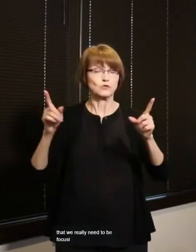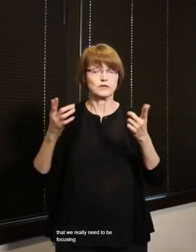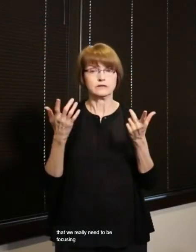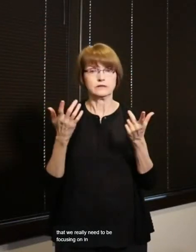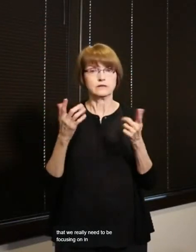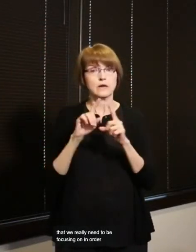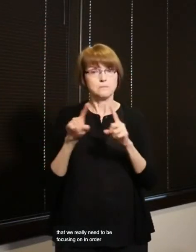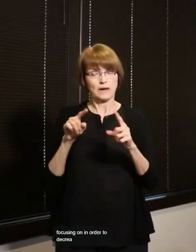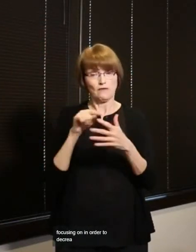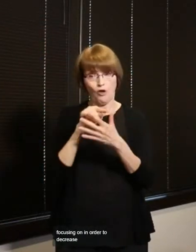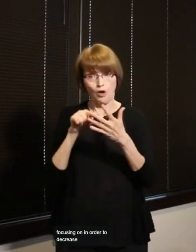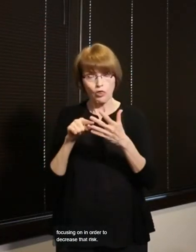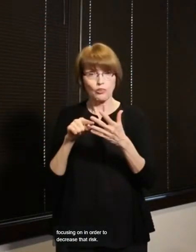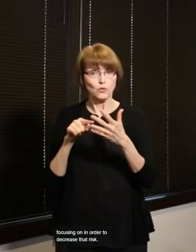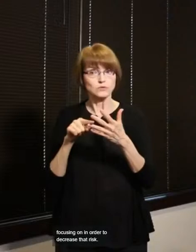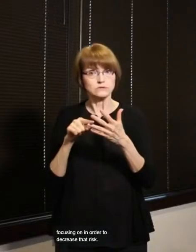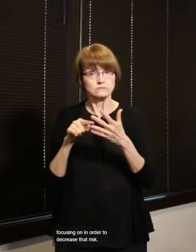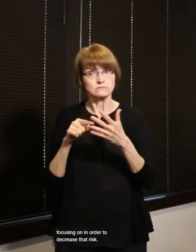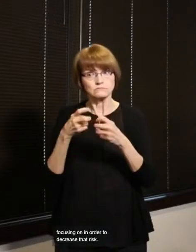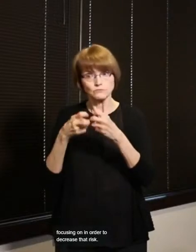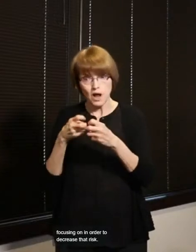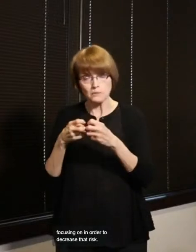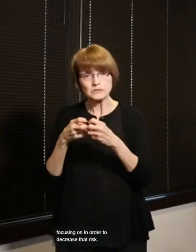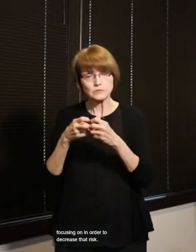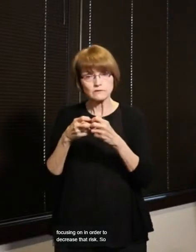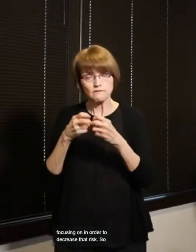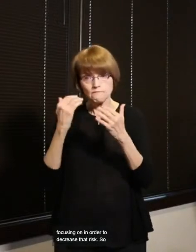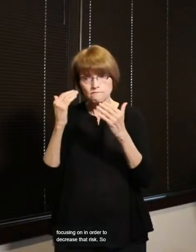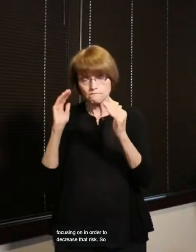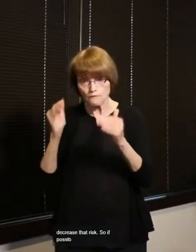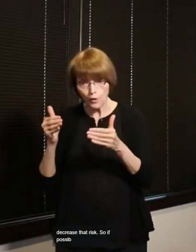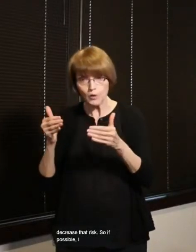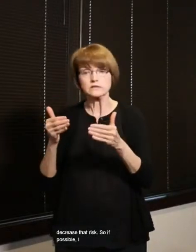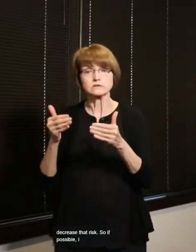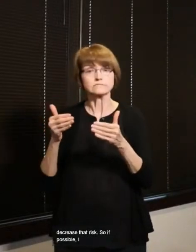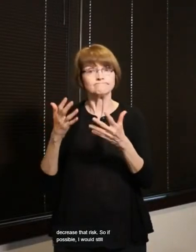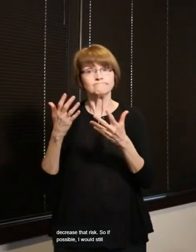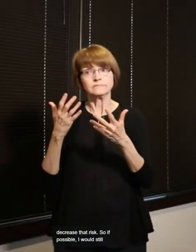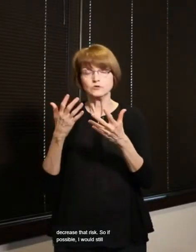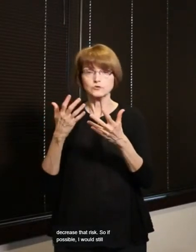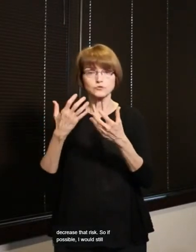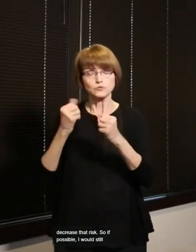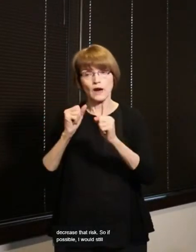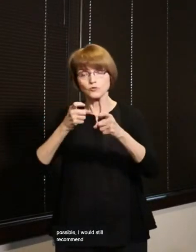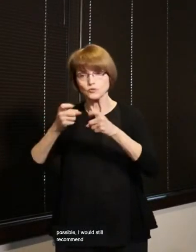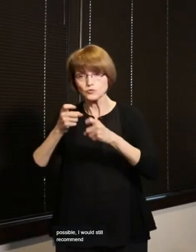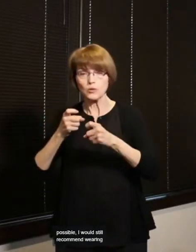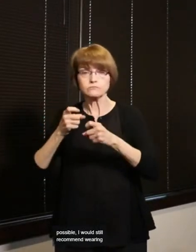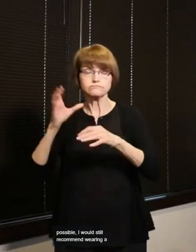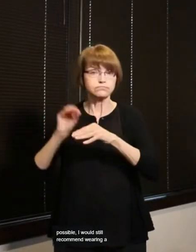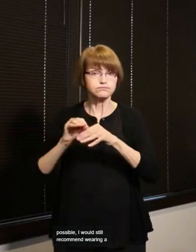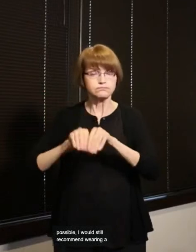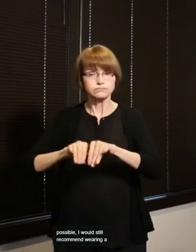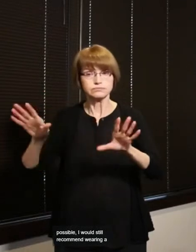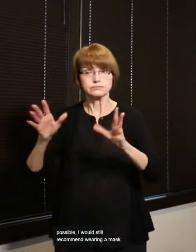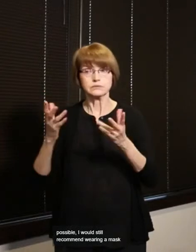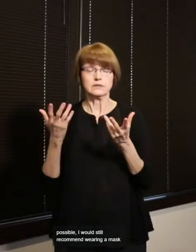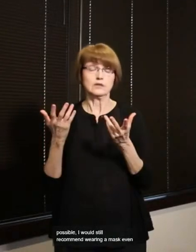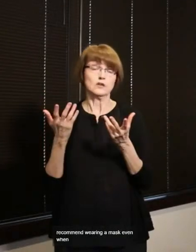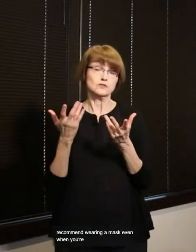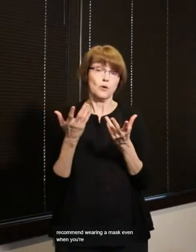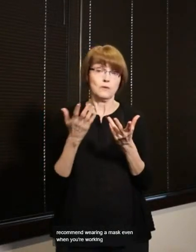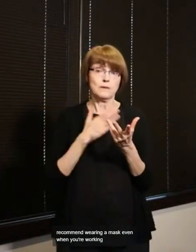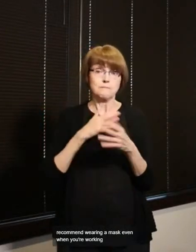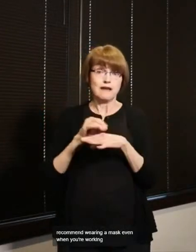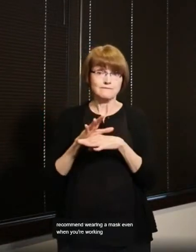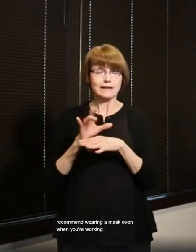on in order to decrease that risk of transmission. So if possible, I would still recommend wearing a mask even when you're